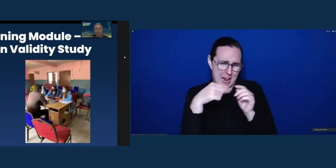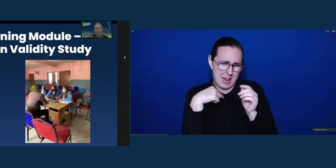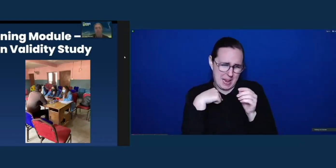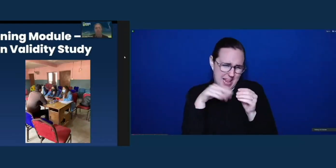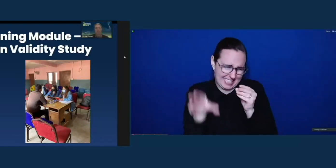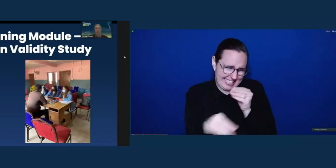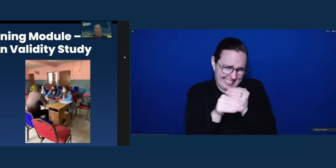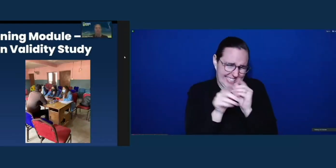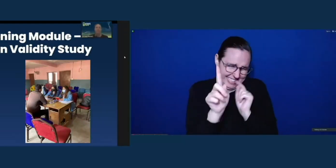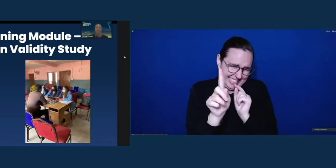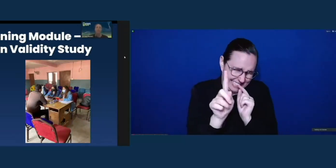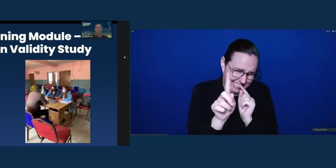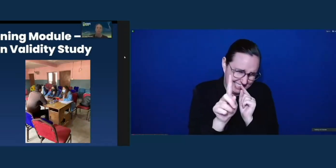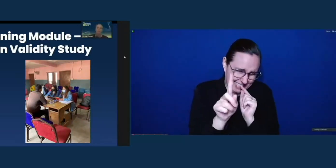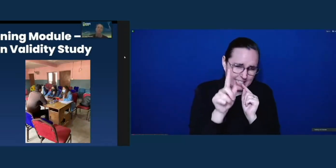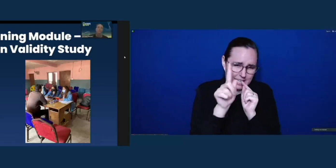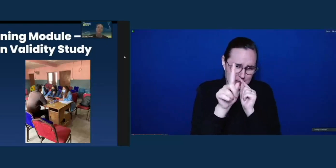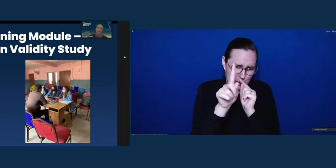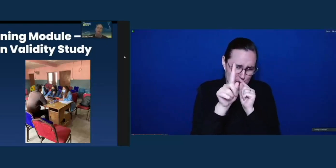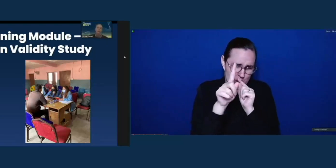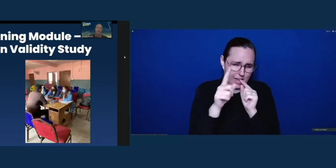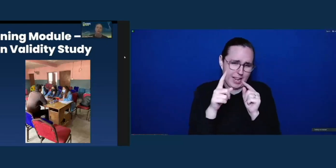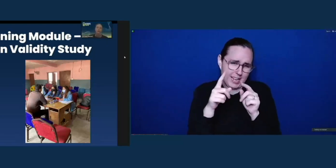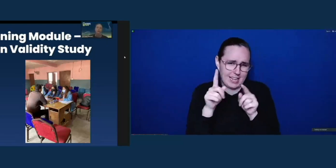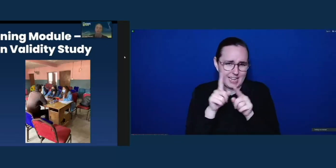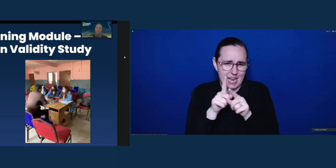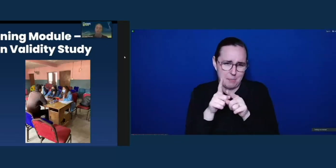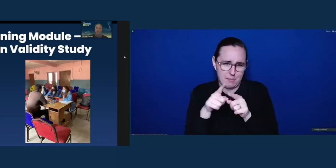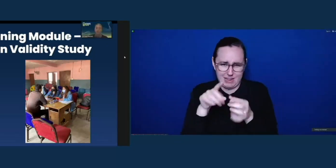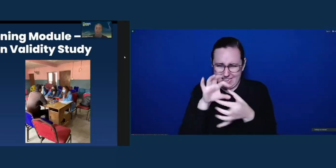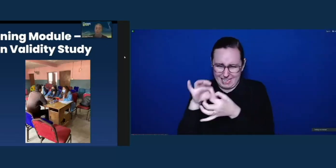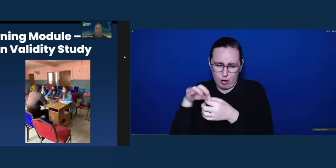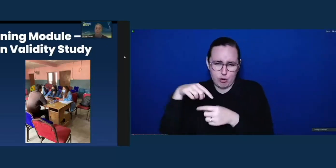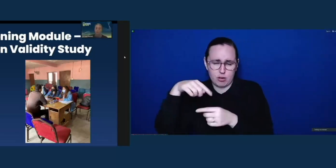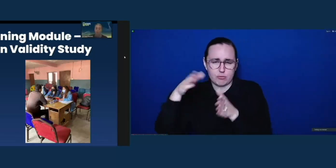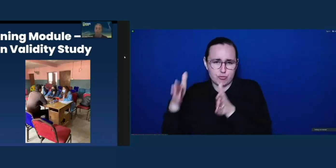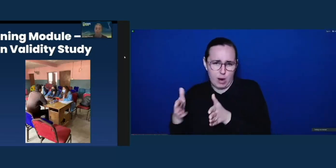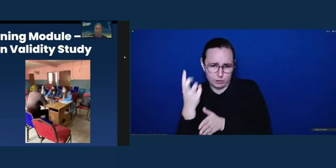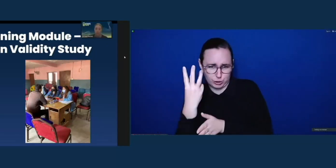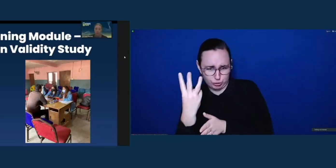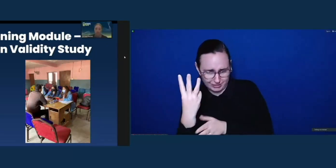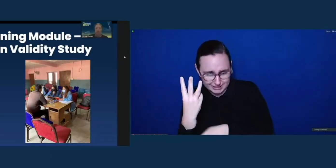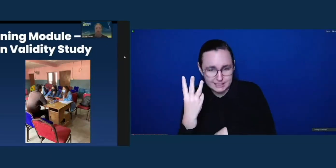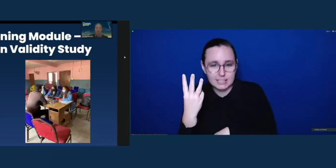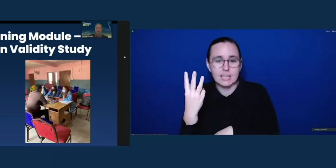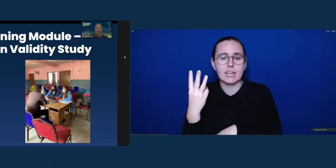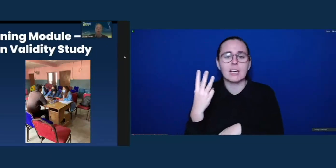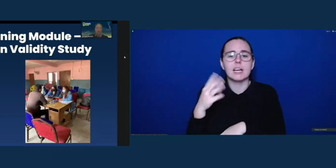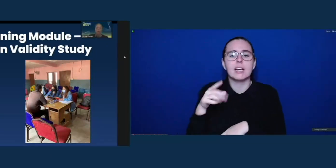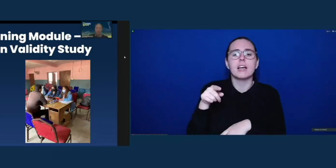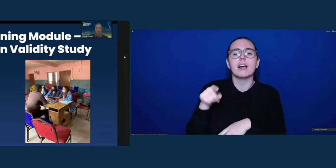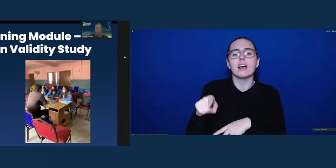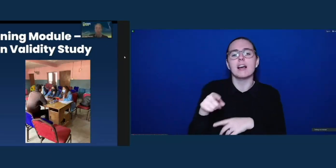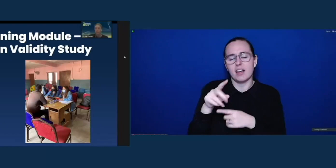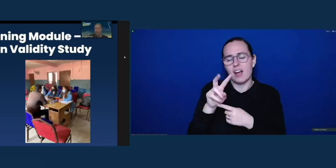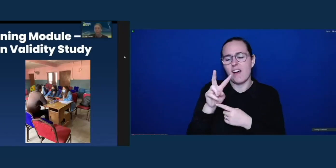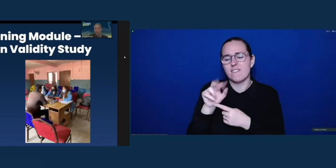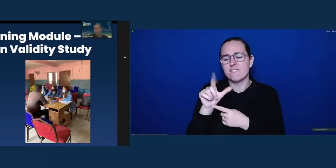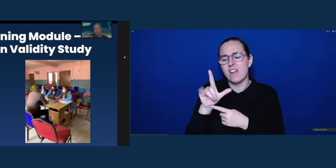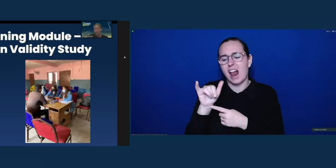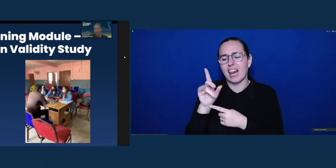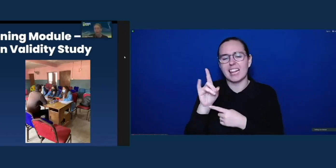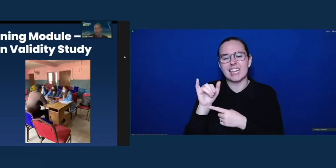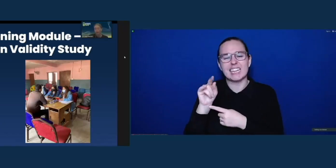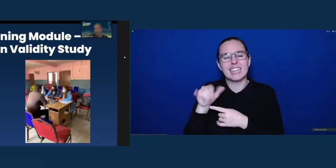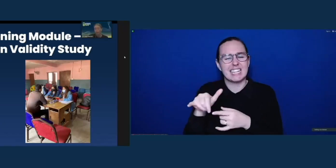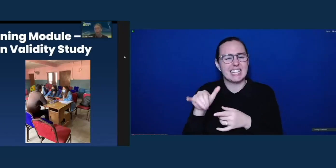we've conducted under round 3 is to conduct a validity study of the child functioning module teacher version. This report won't be released